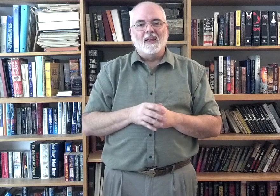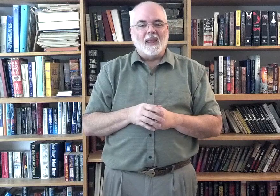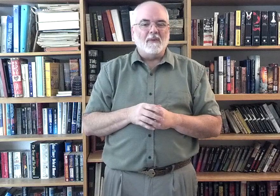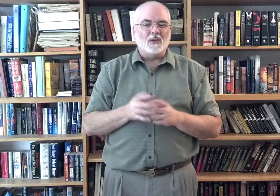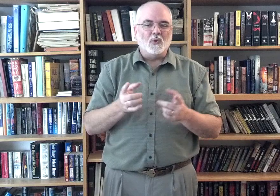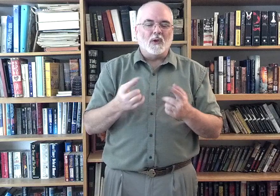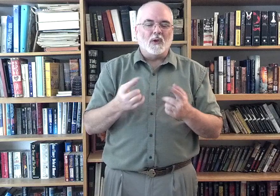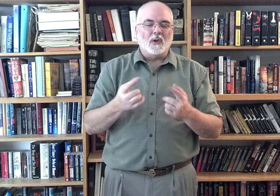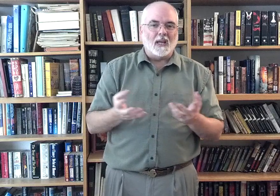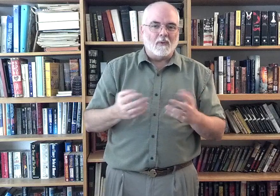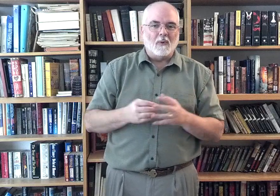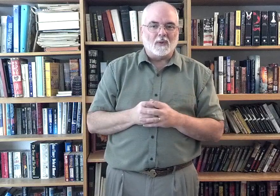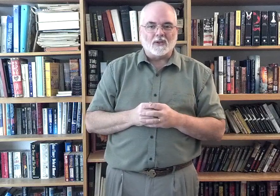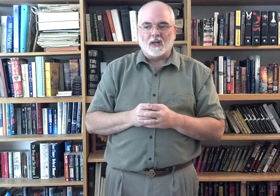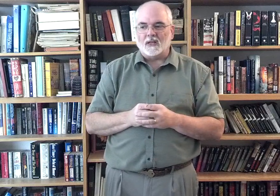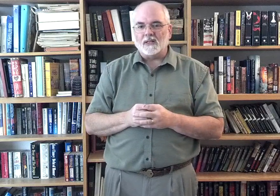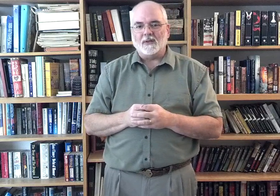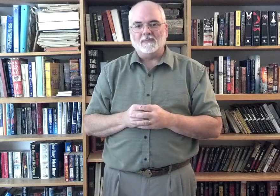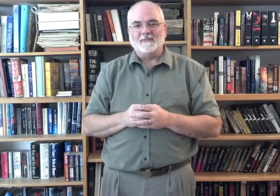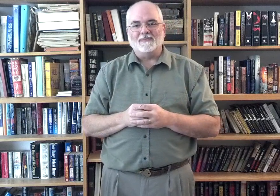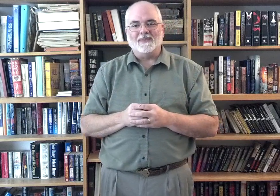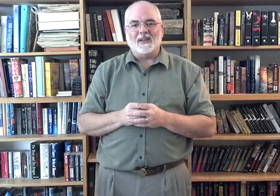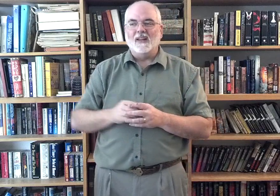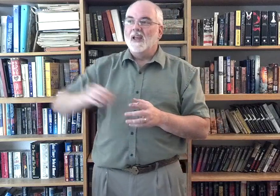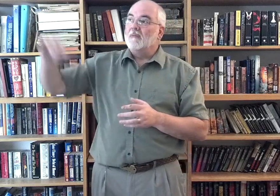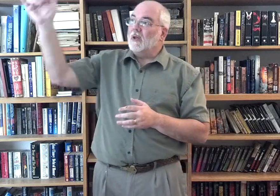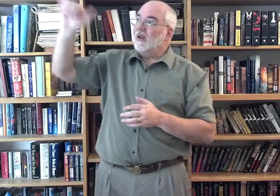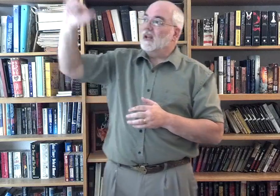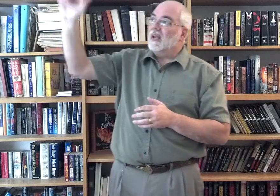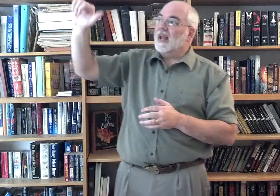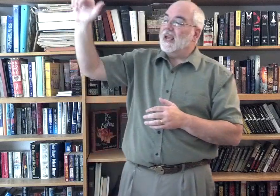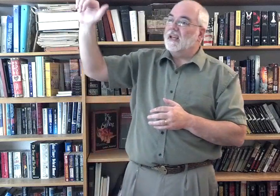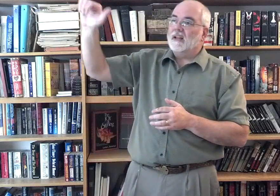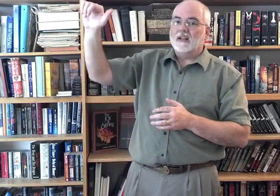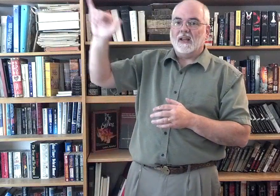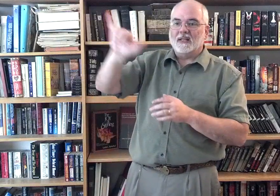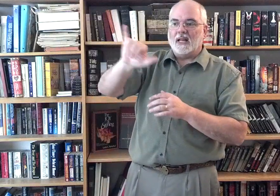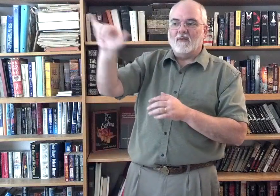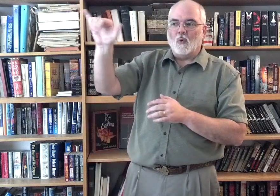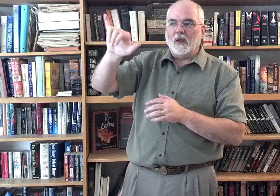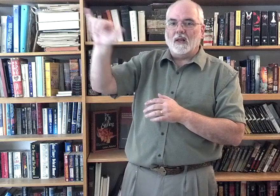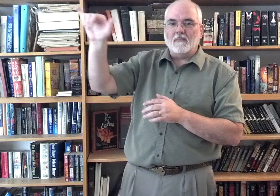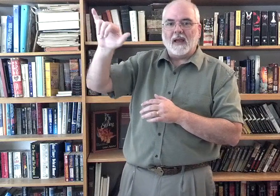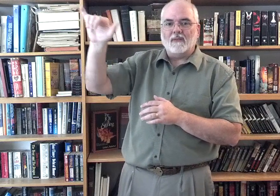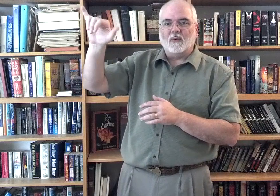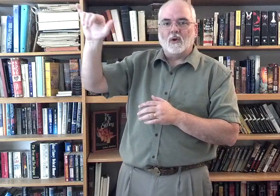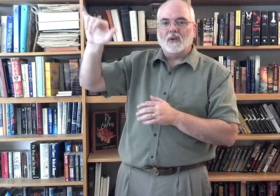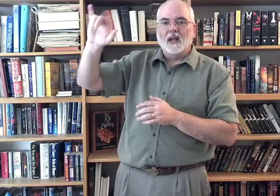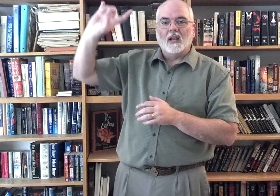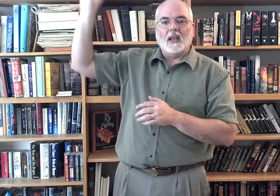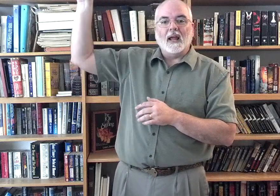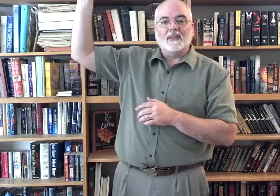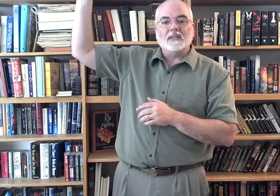That means you and I are the same. We both like chocolate ice cream. Okay? But anyway, like, it's kind of a wiggling back and forth, like the